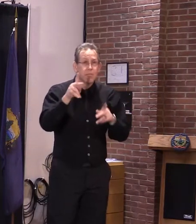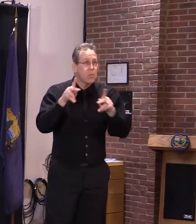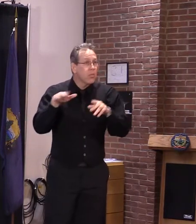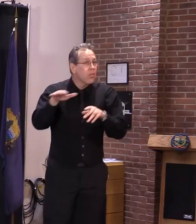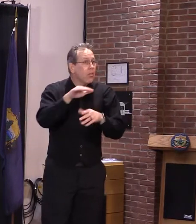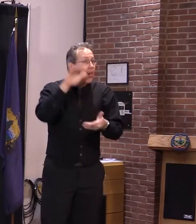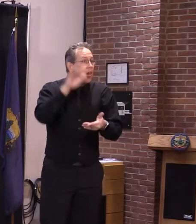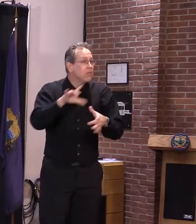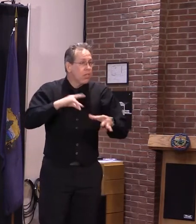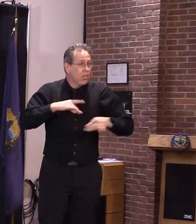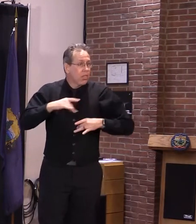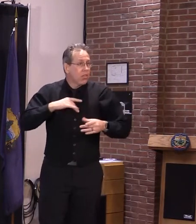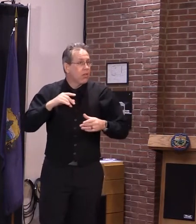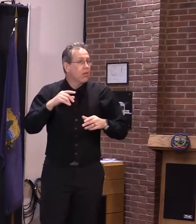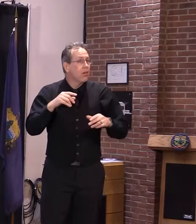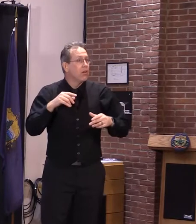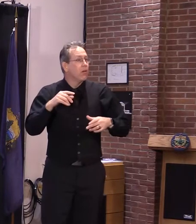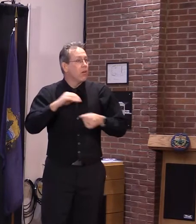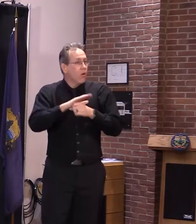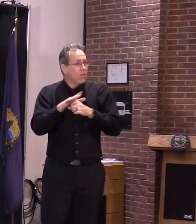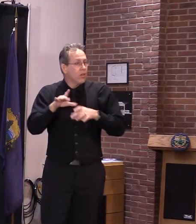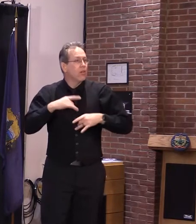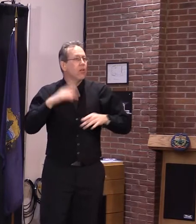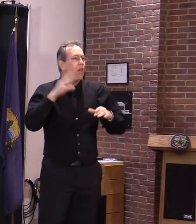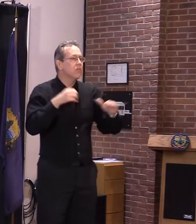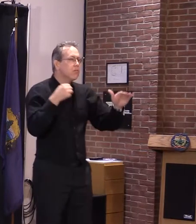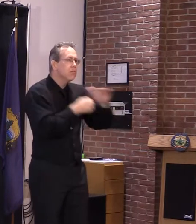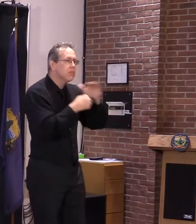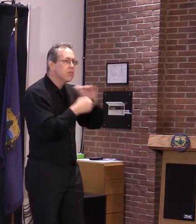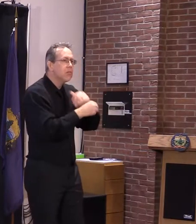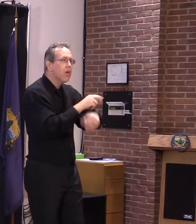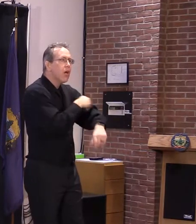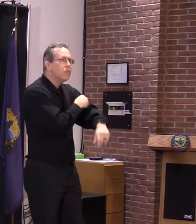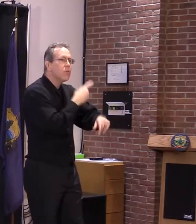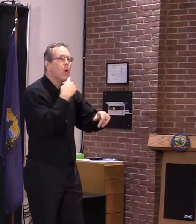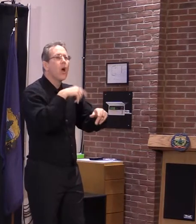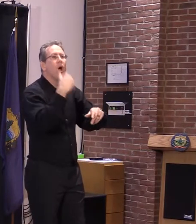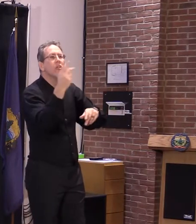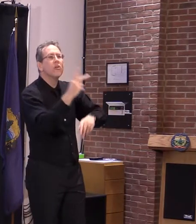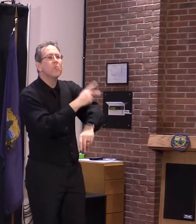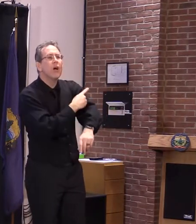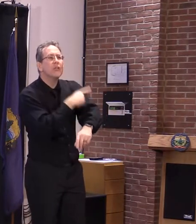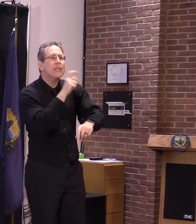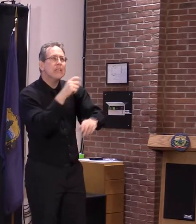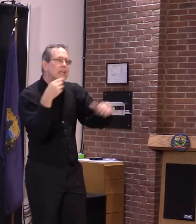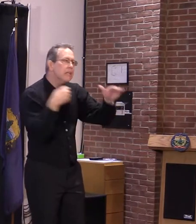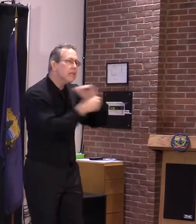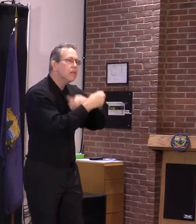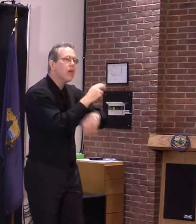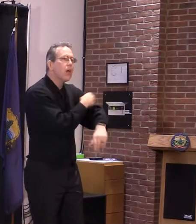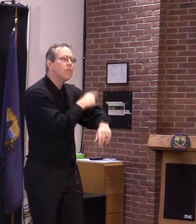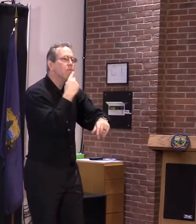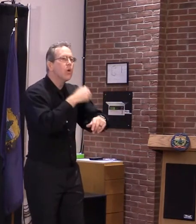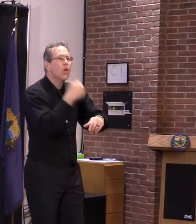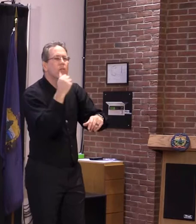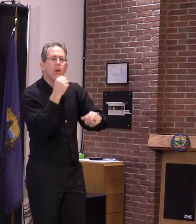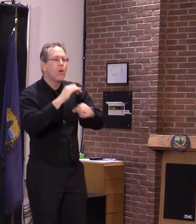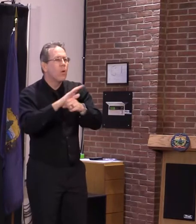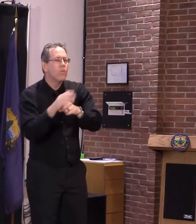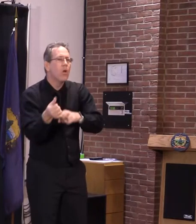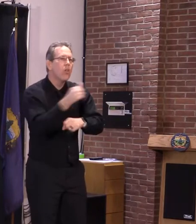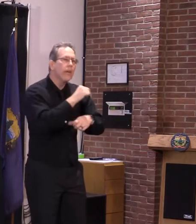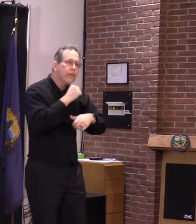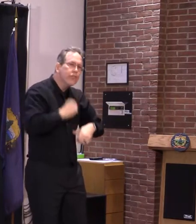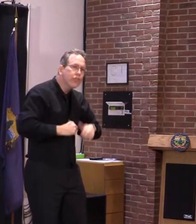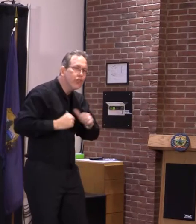fewer people who are admitted to the hospital for other reasons who happen to test positive while there. So as cases come down, we should see those hospitalization